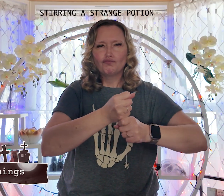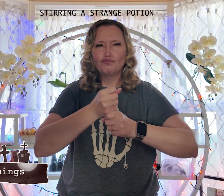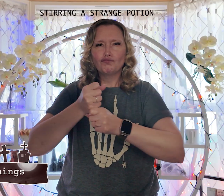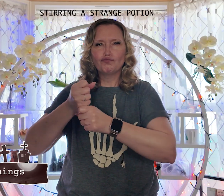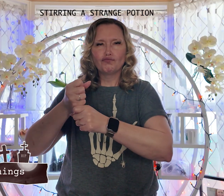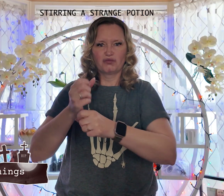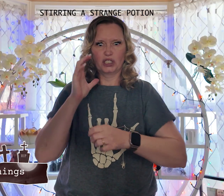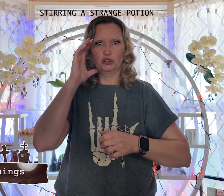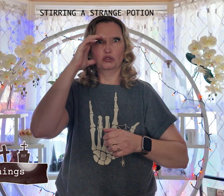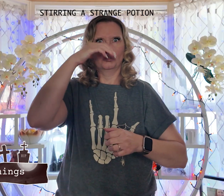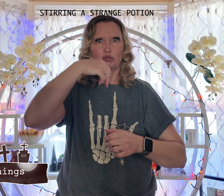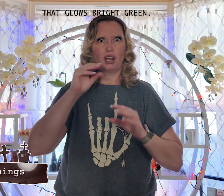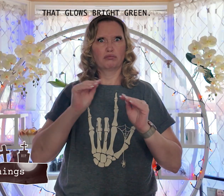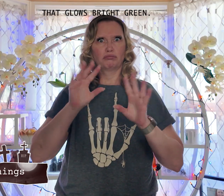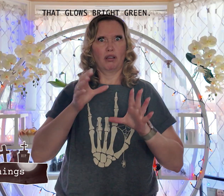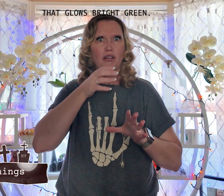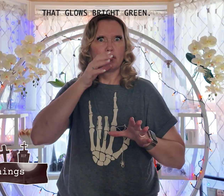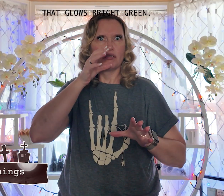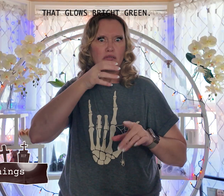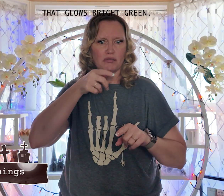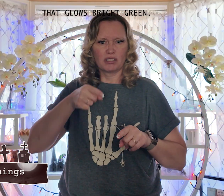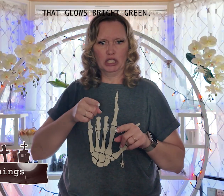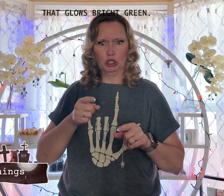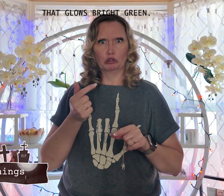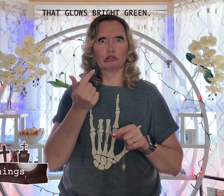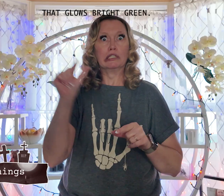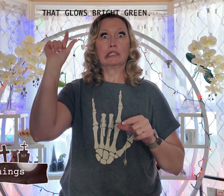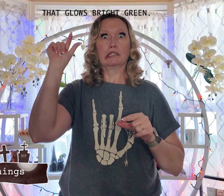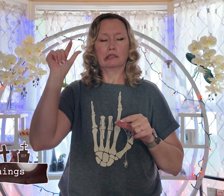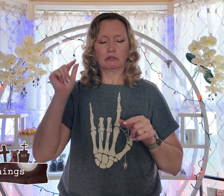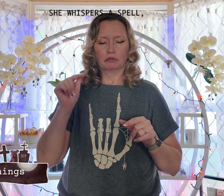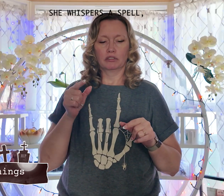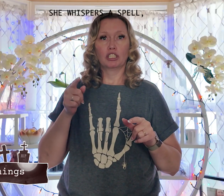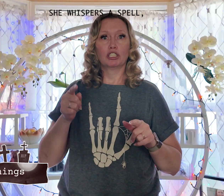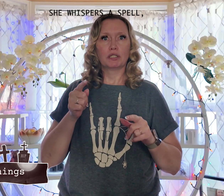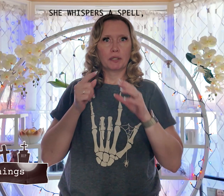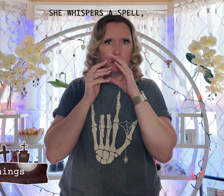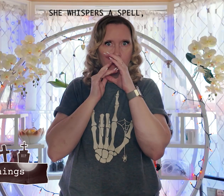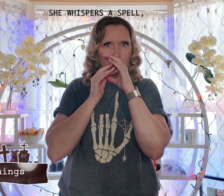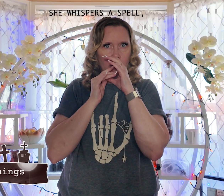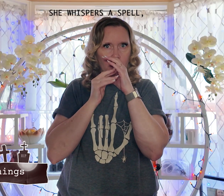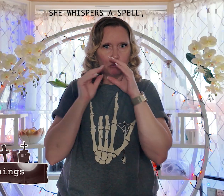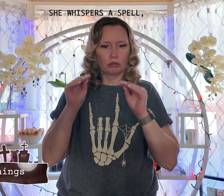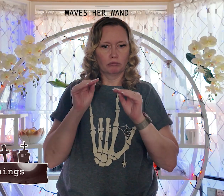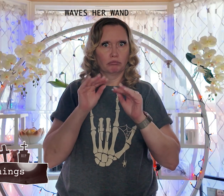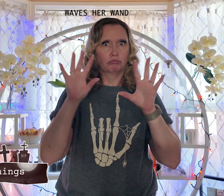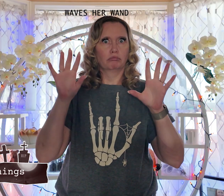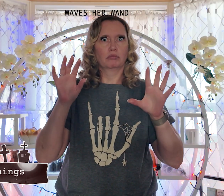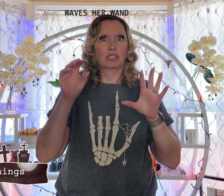a strange potion that glows bright green. She whispers a spell, waves